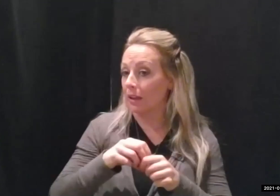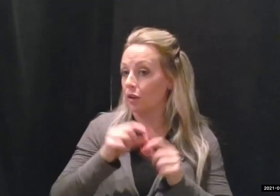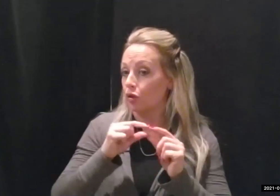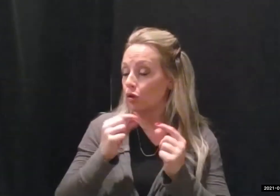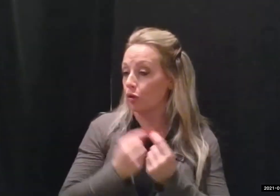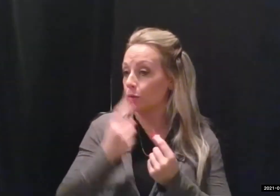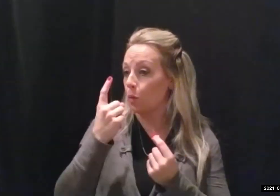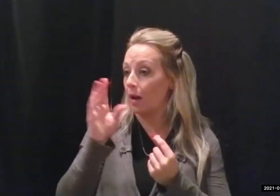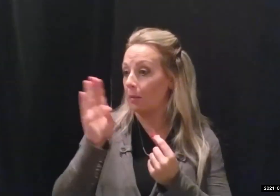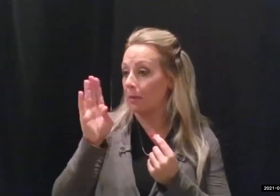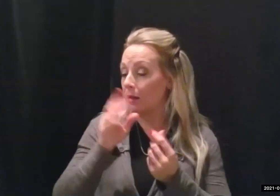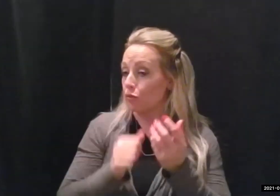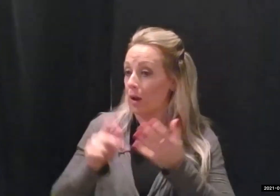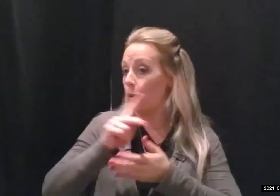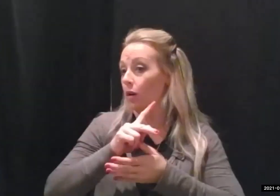going before others?